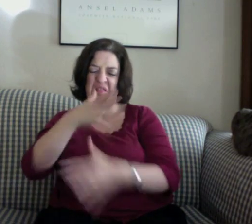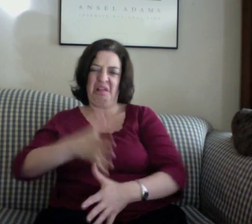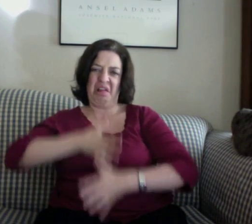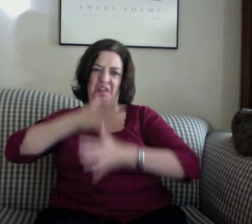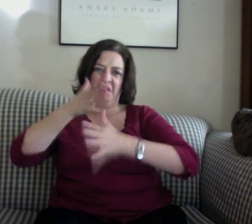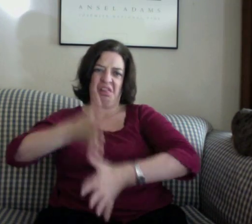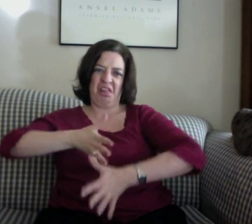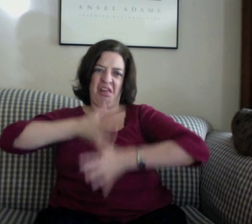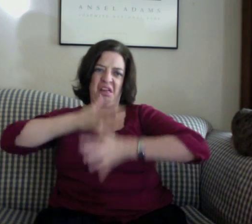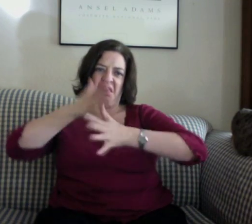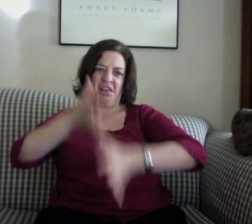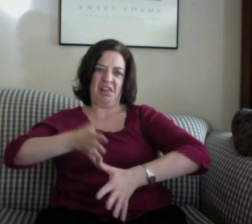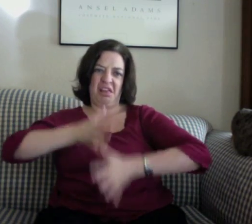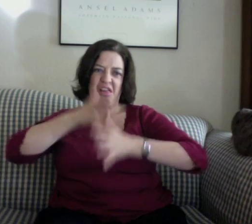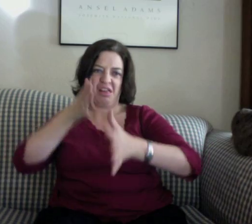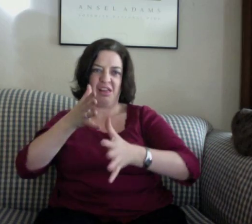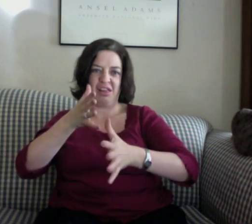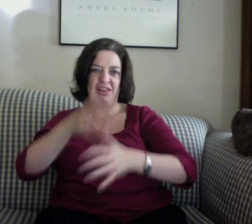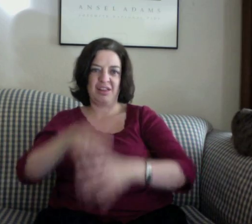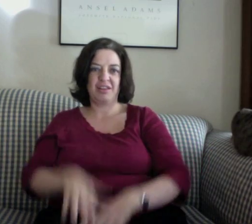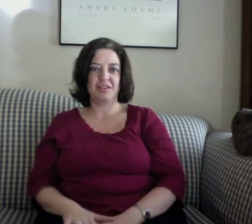Remember, you can't change all of the signs.